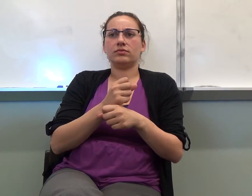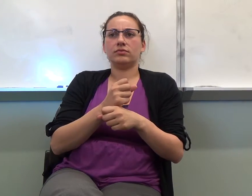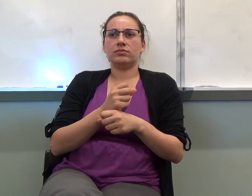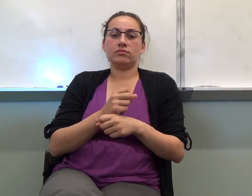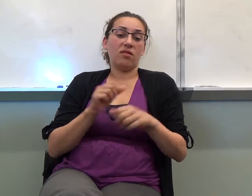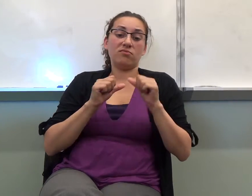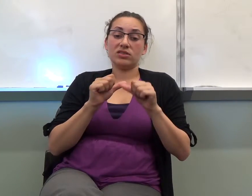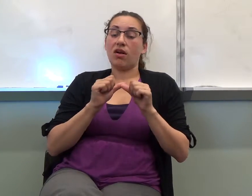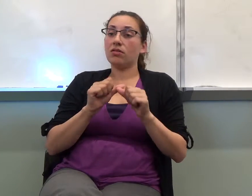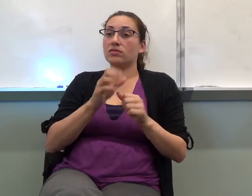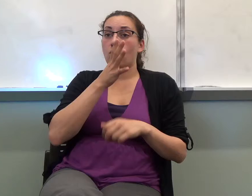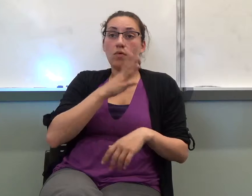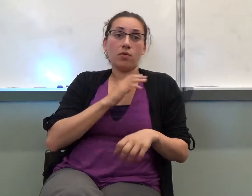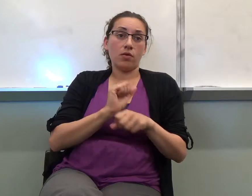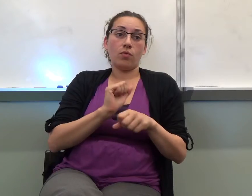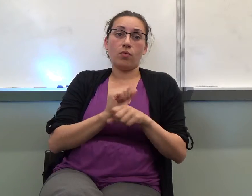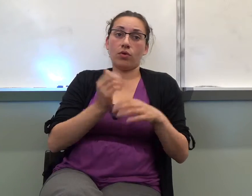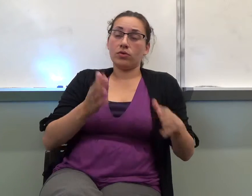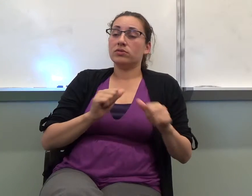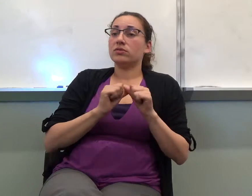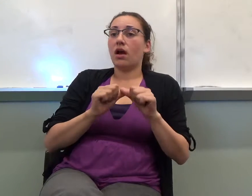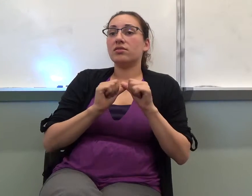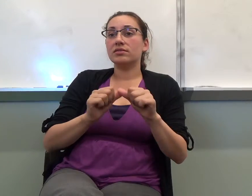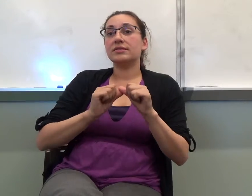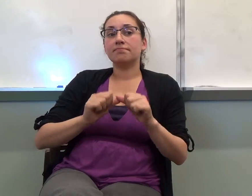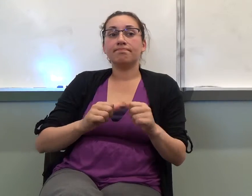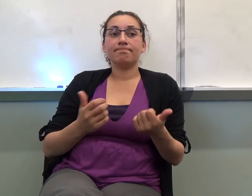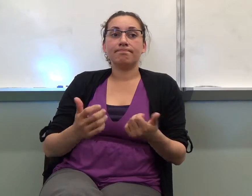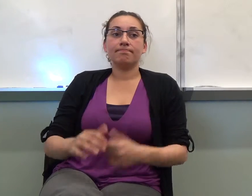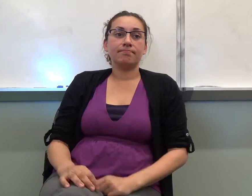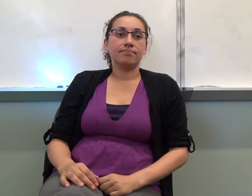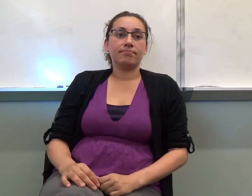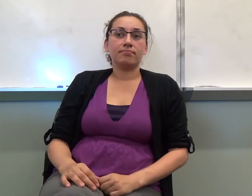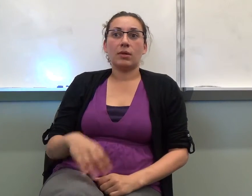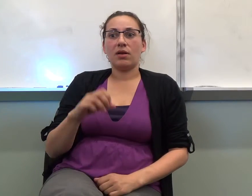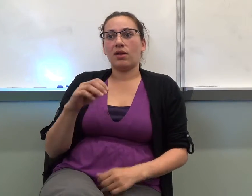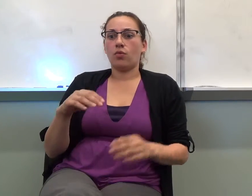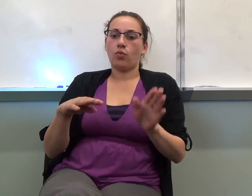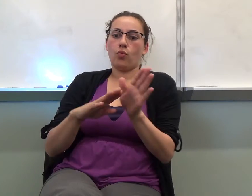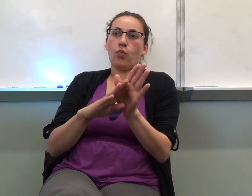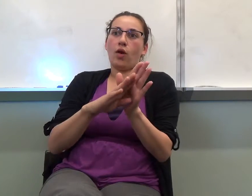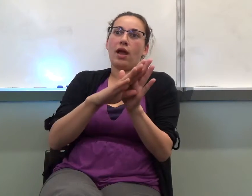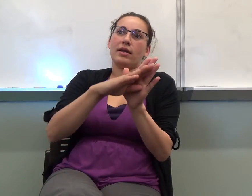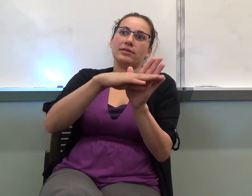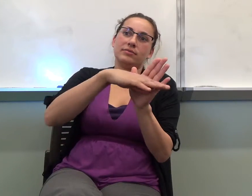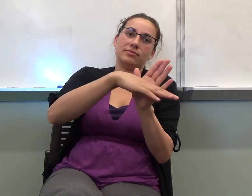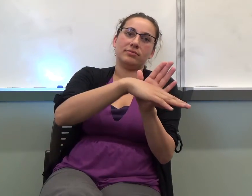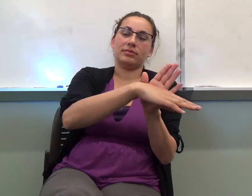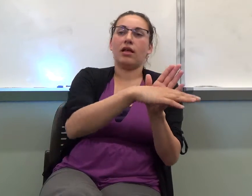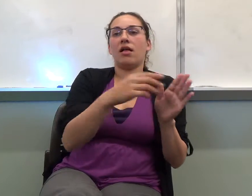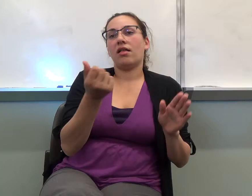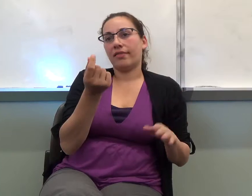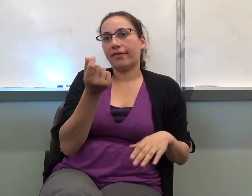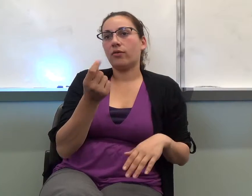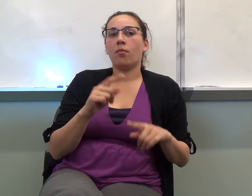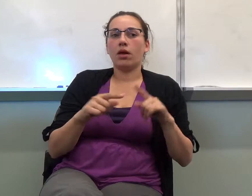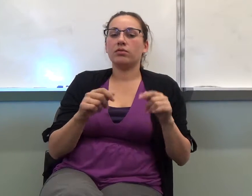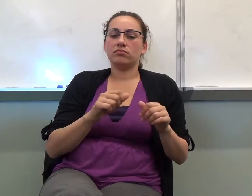constant. And, I mean, it does rise a little bit and then goes back down again, but it's a very constant